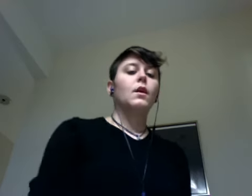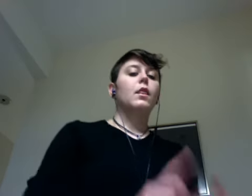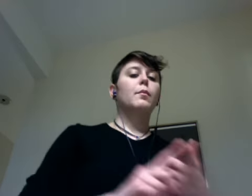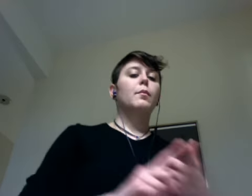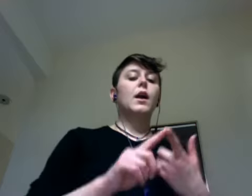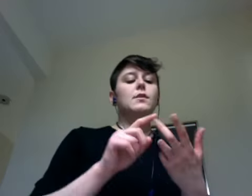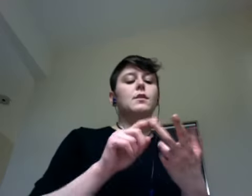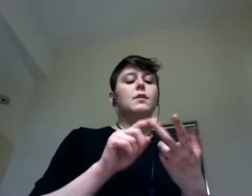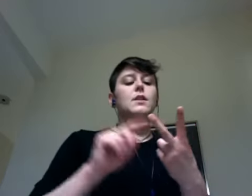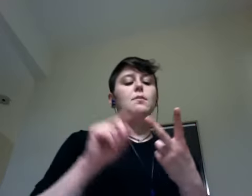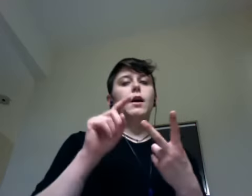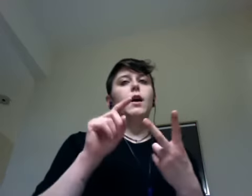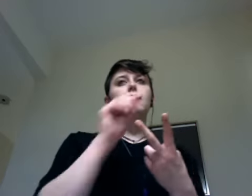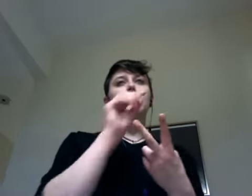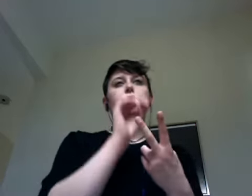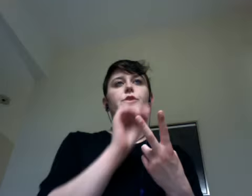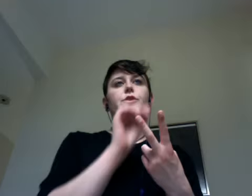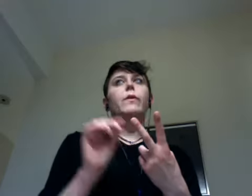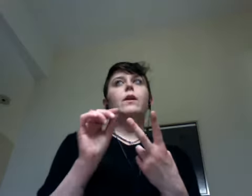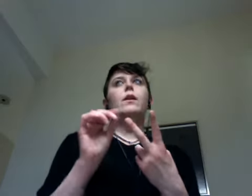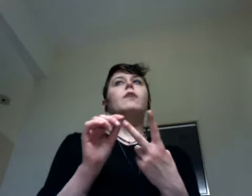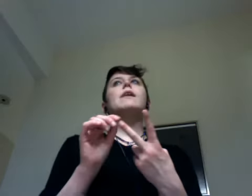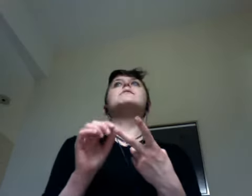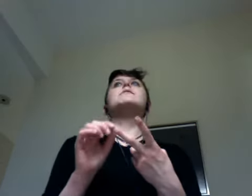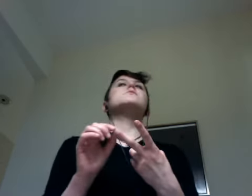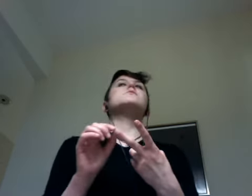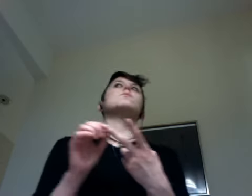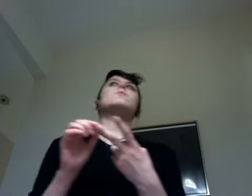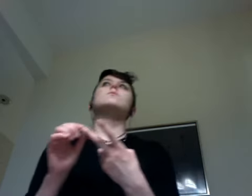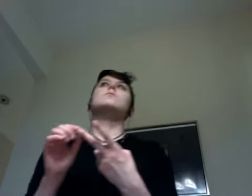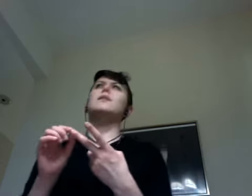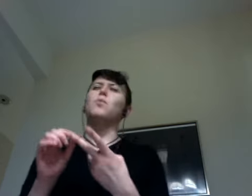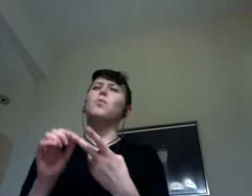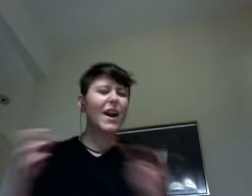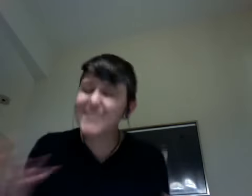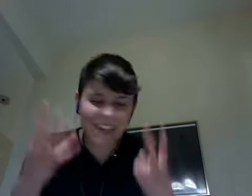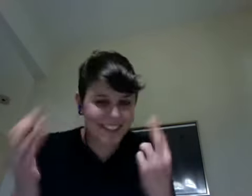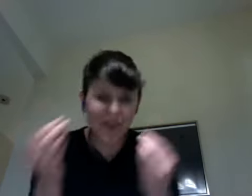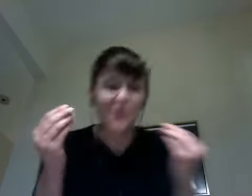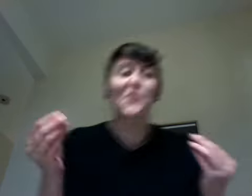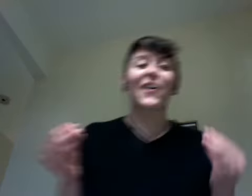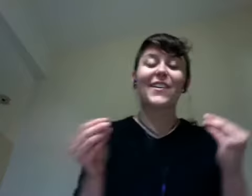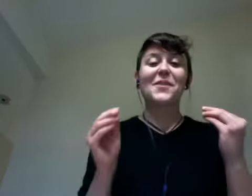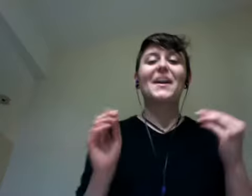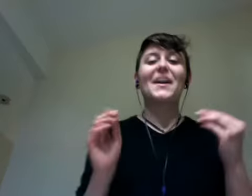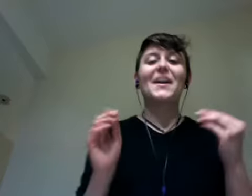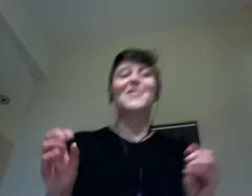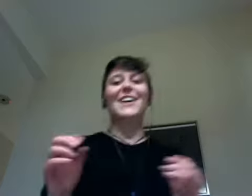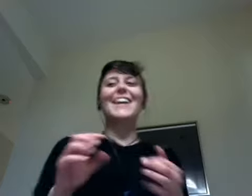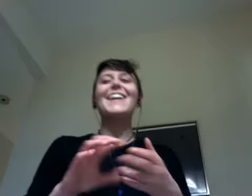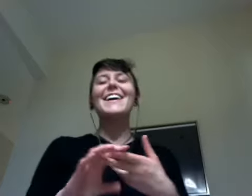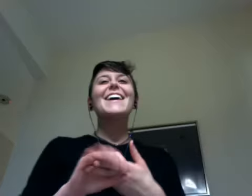The box, the deep box, so she further clarifies is, what? That's not a word. Oh my god, I'm sorry.